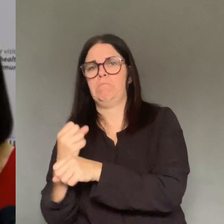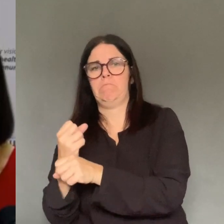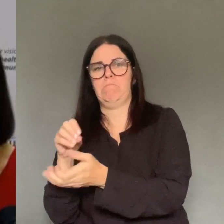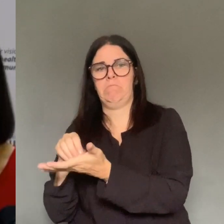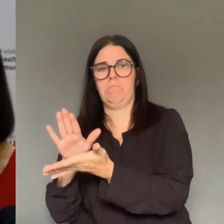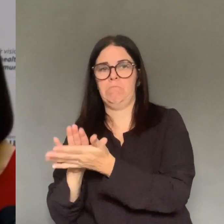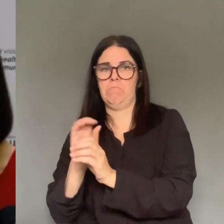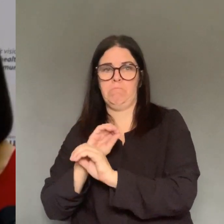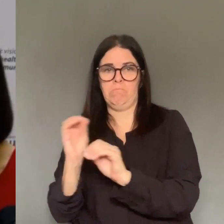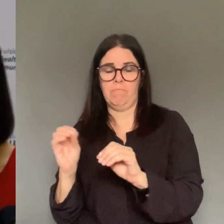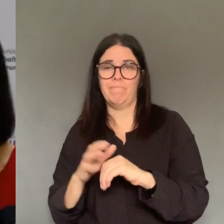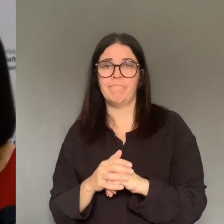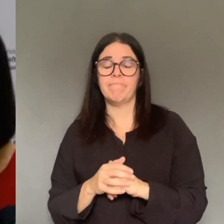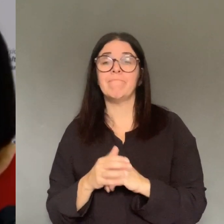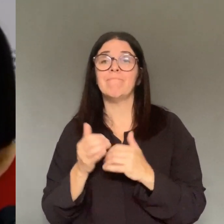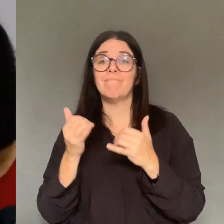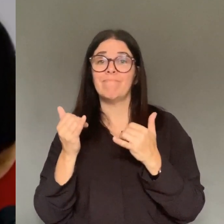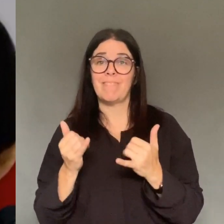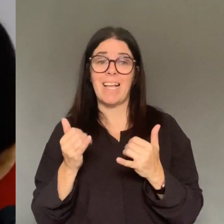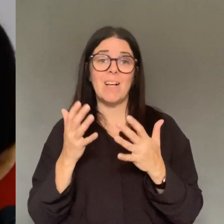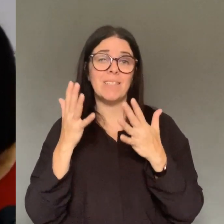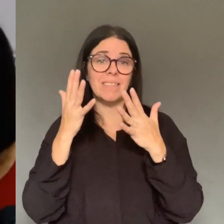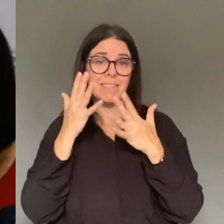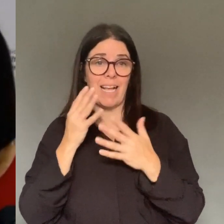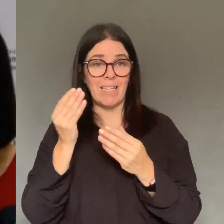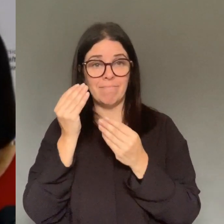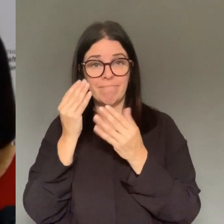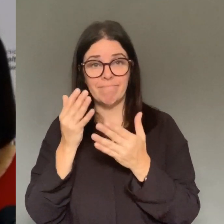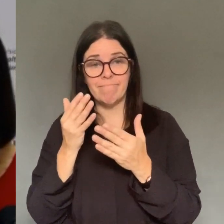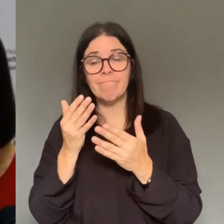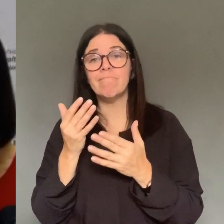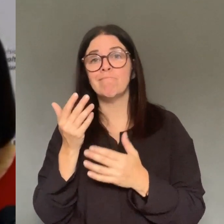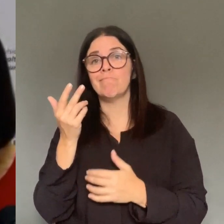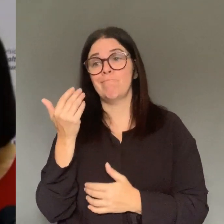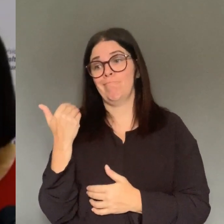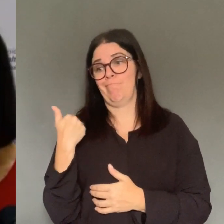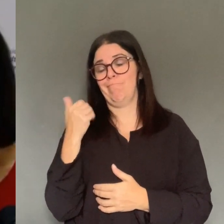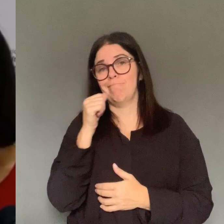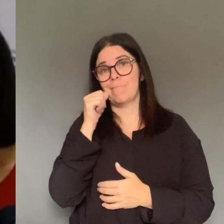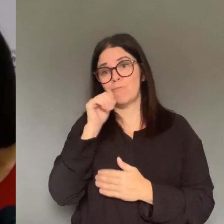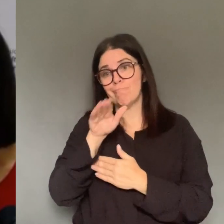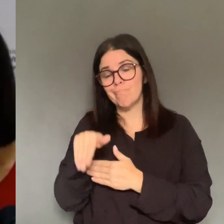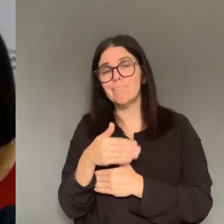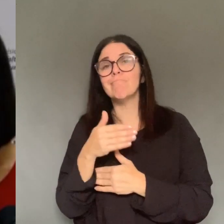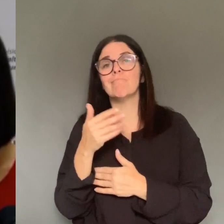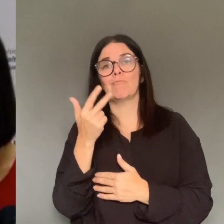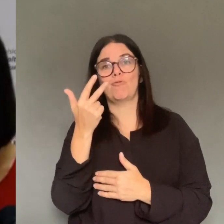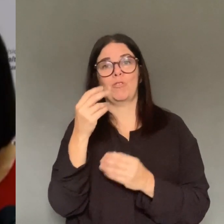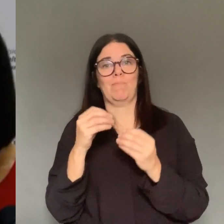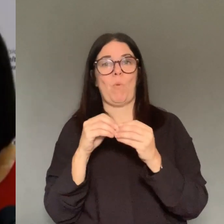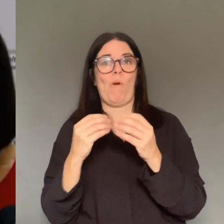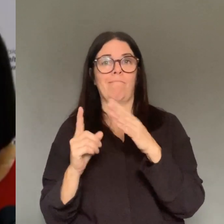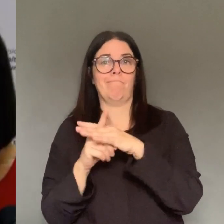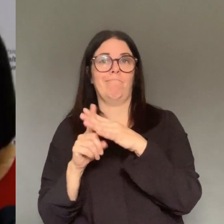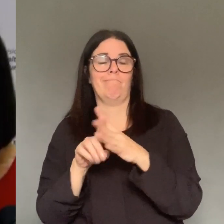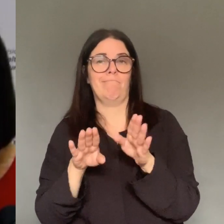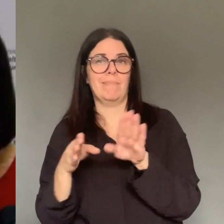16 people to COVID-19. 10 deaths have occurred in long-term care and retirement